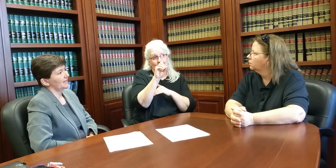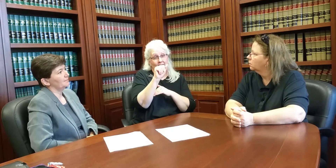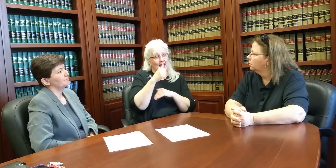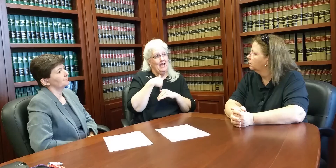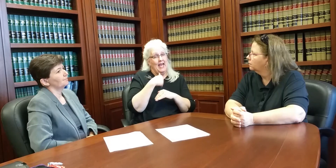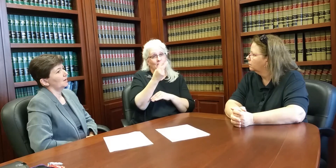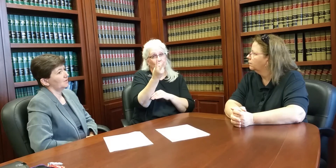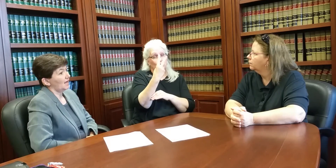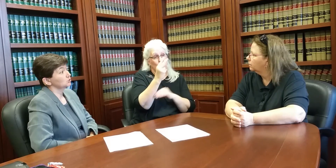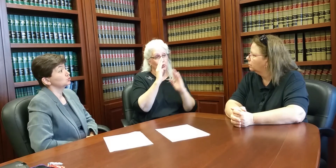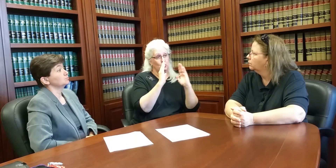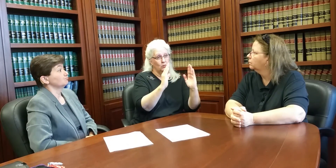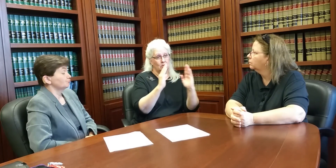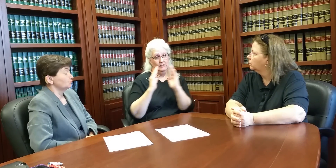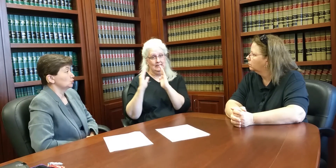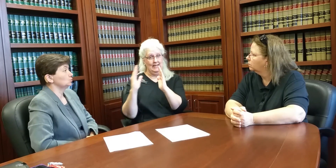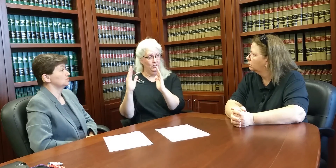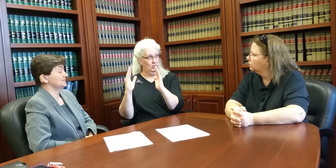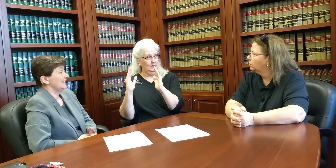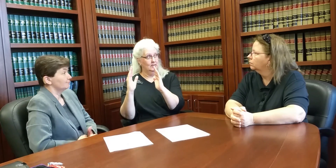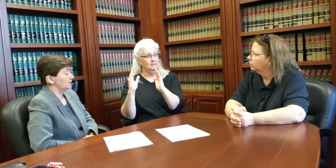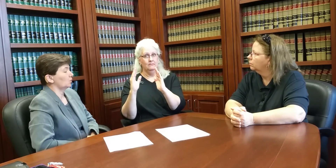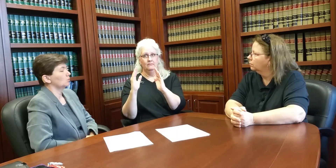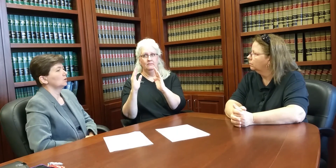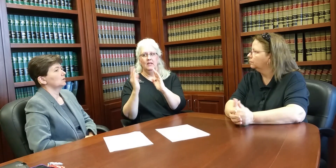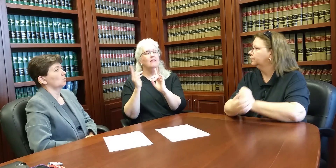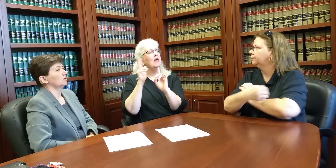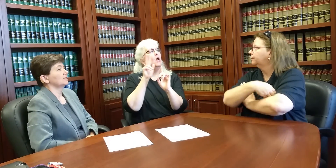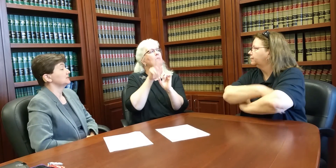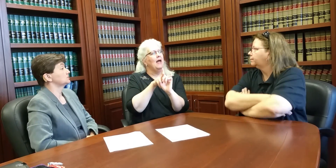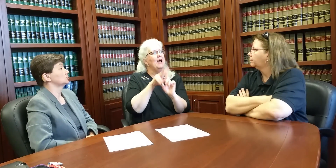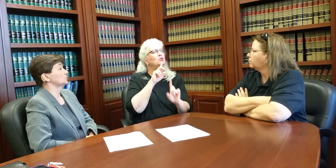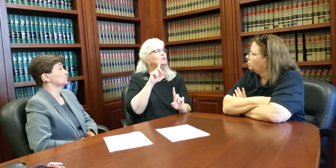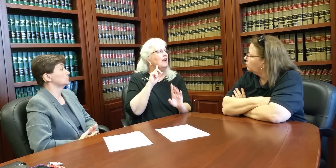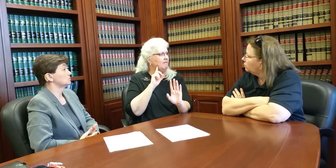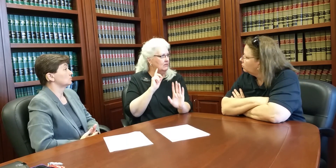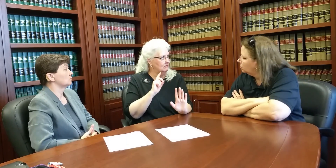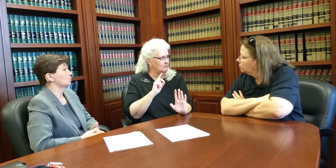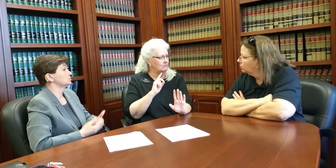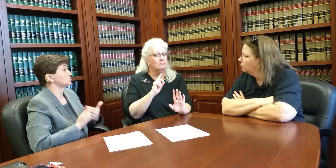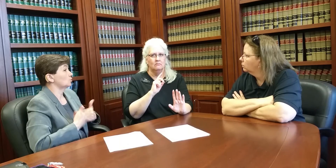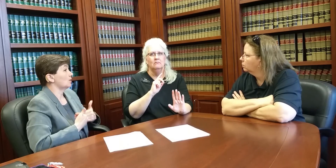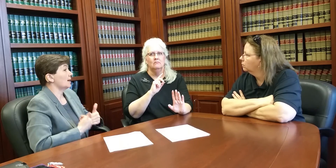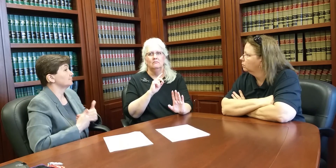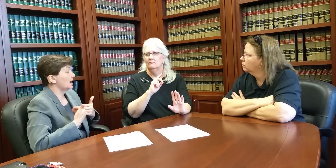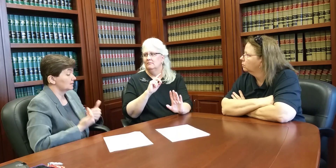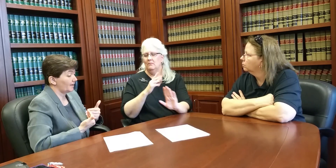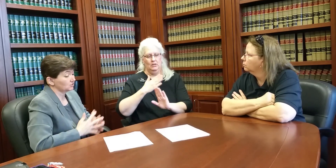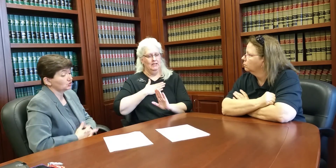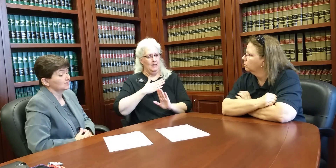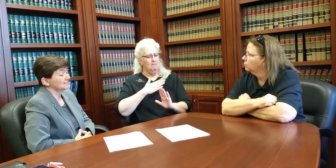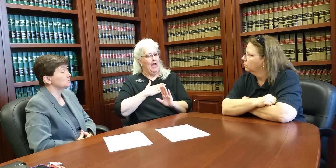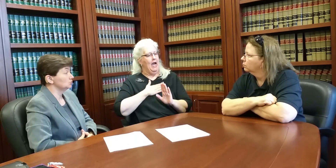that applies to deaf people, or at least to which is where my passion is